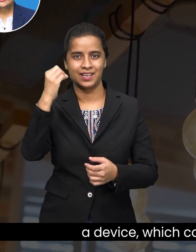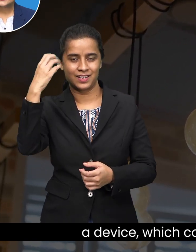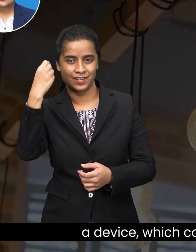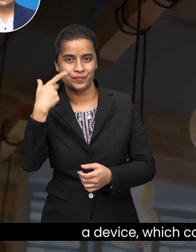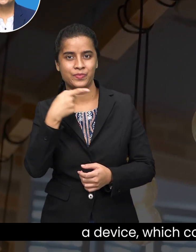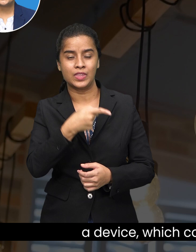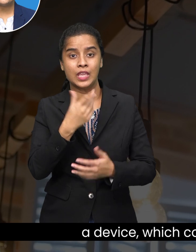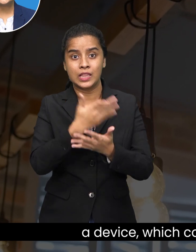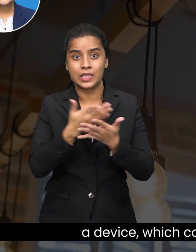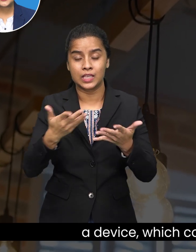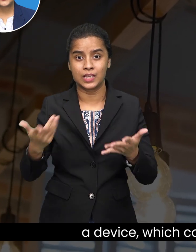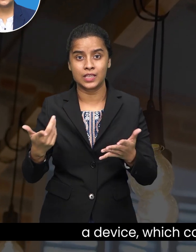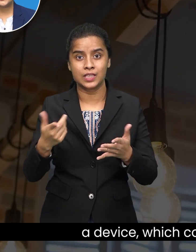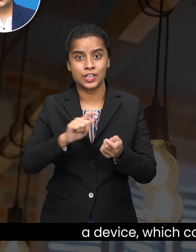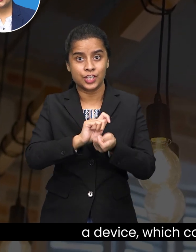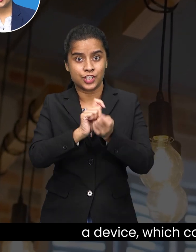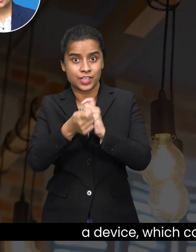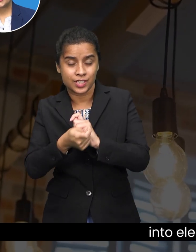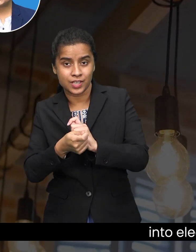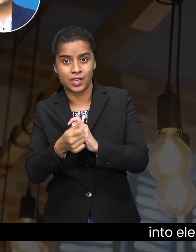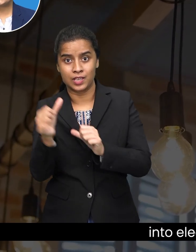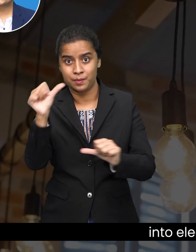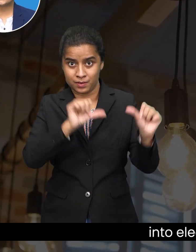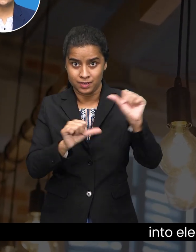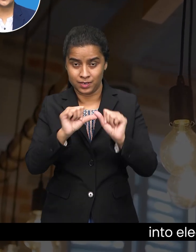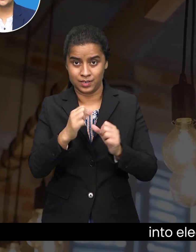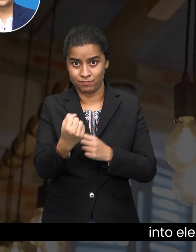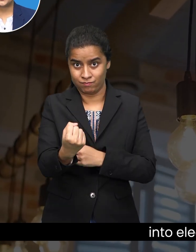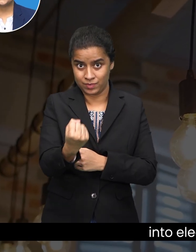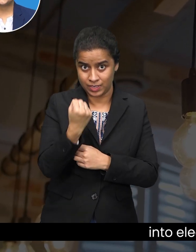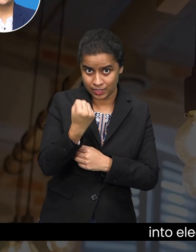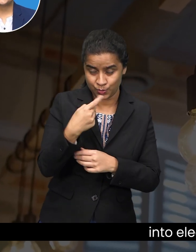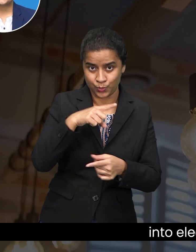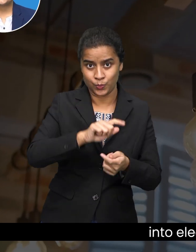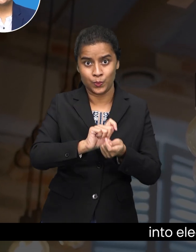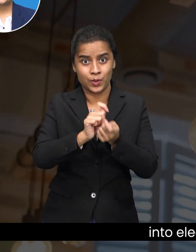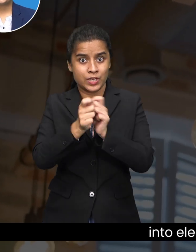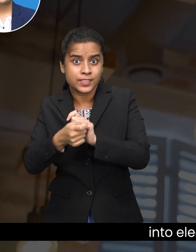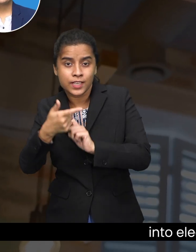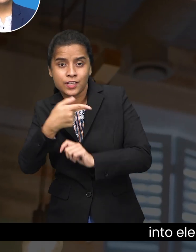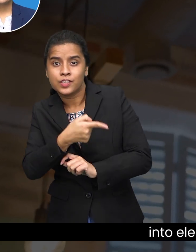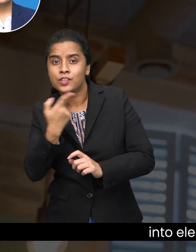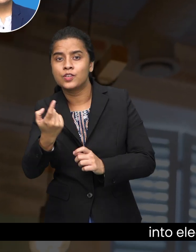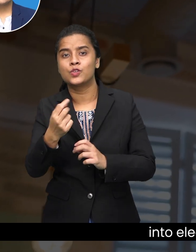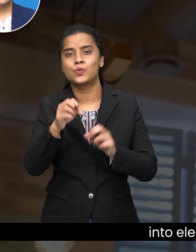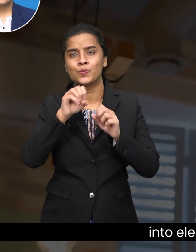a device which converts chemical energy into electrical energy.